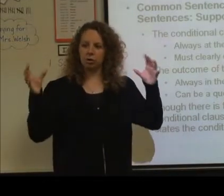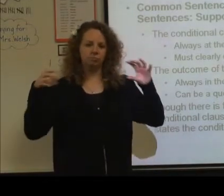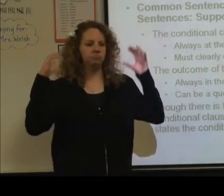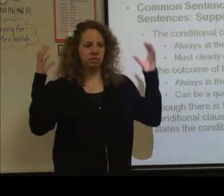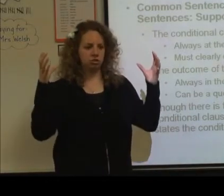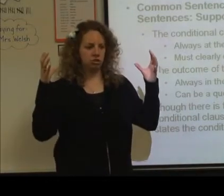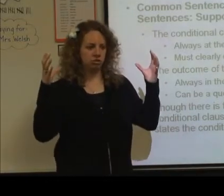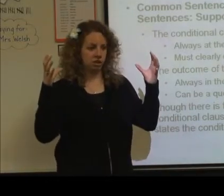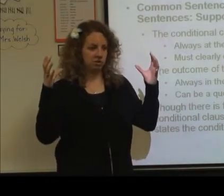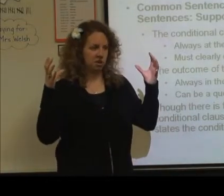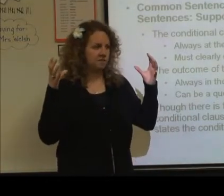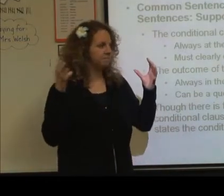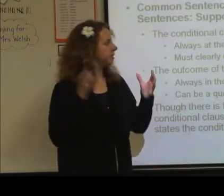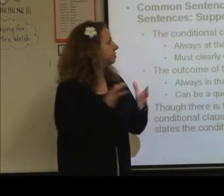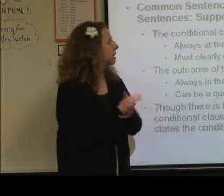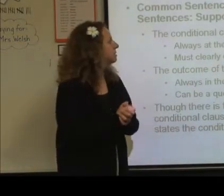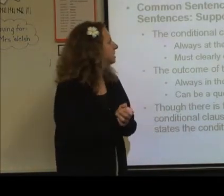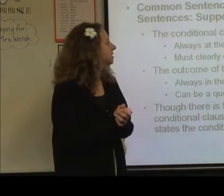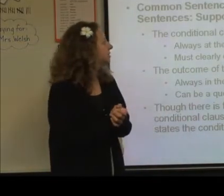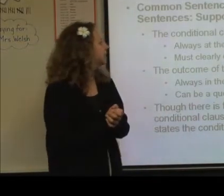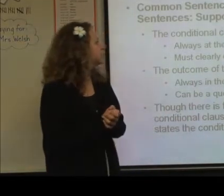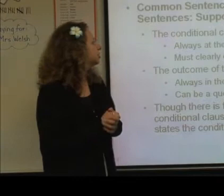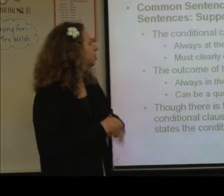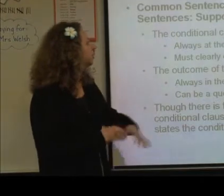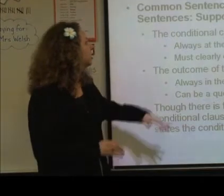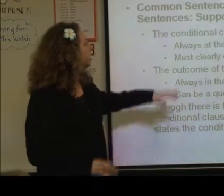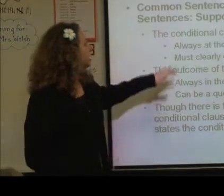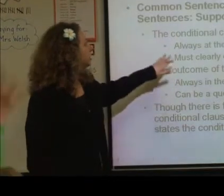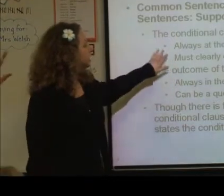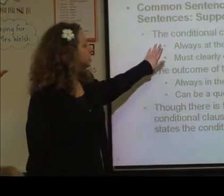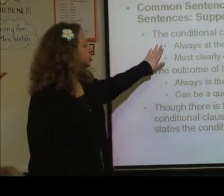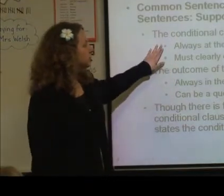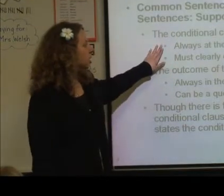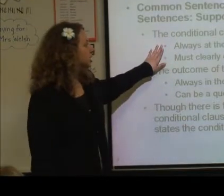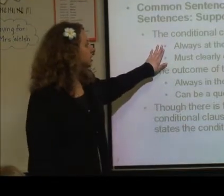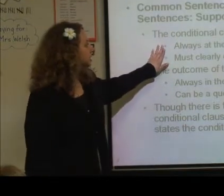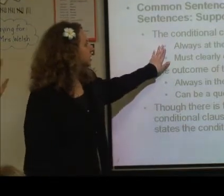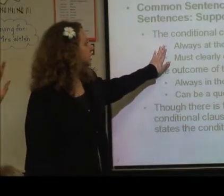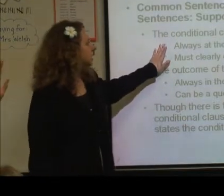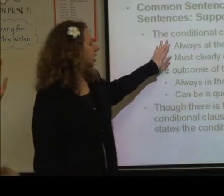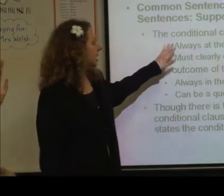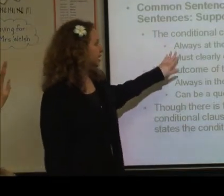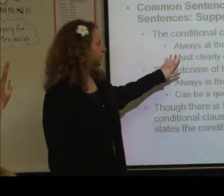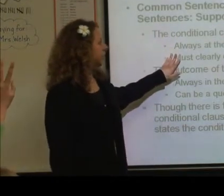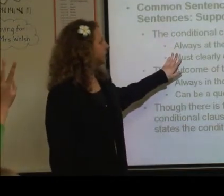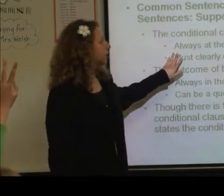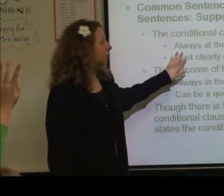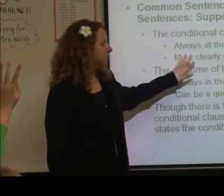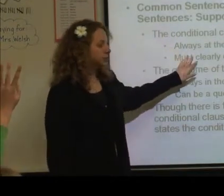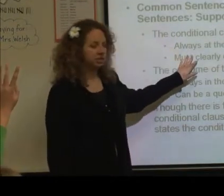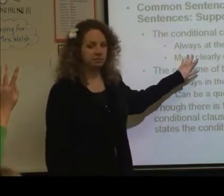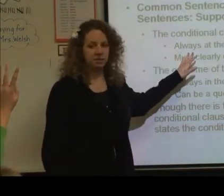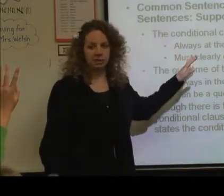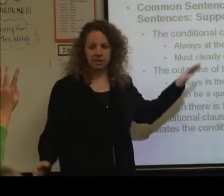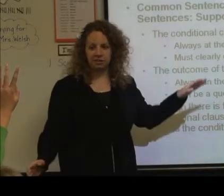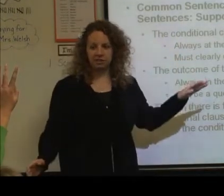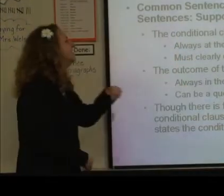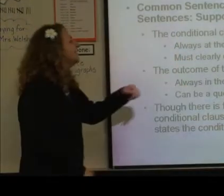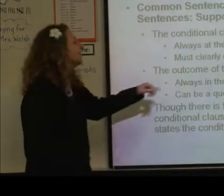normal conditional clause, right? That's how we say it in English. So, the conditional clause in ASL is always going to be at the beginning of your...